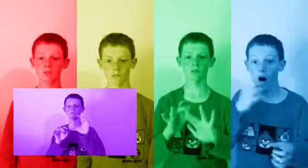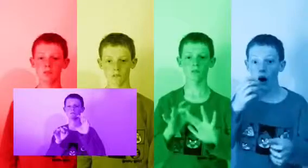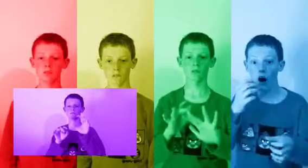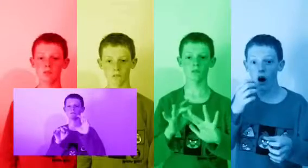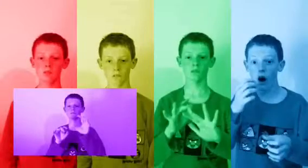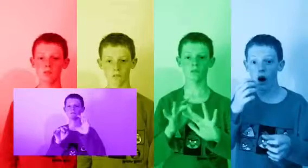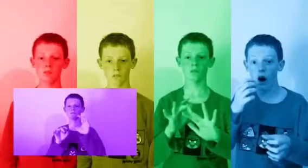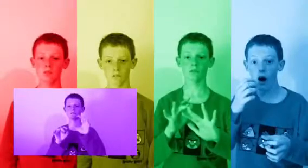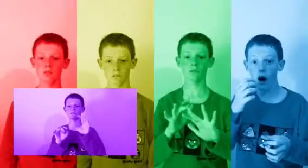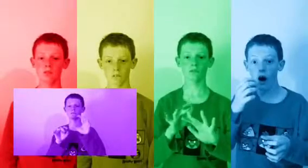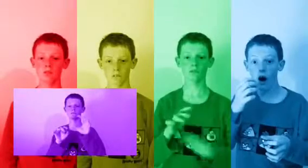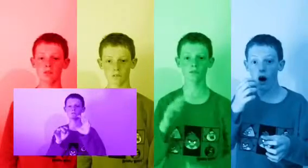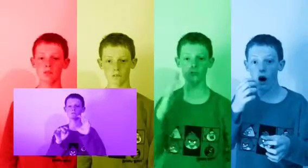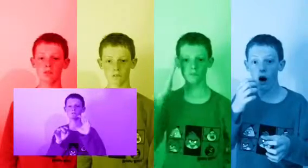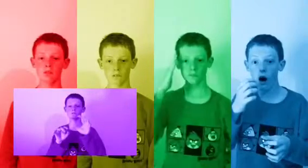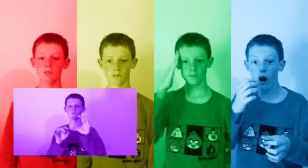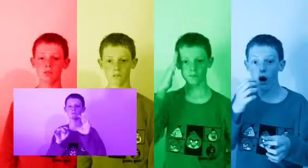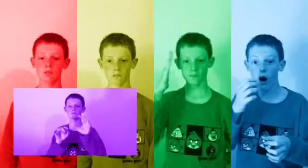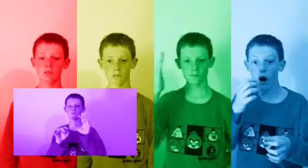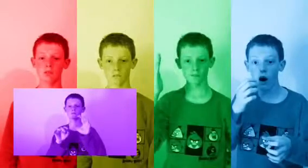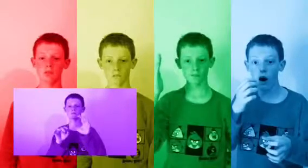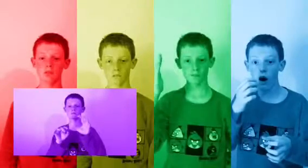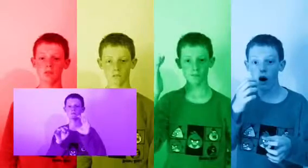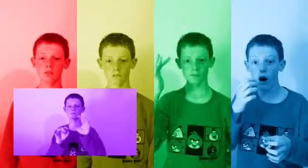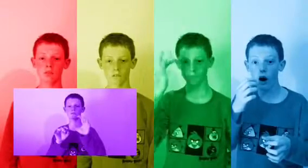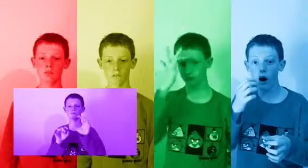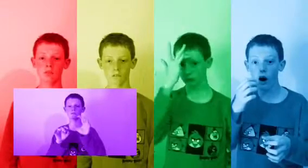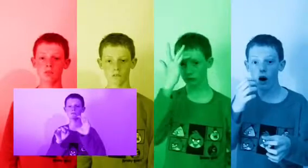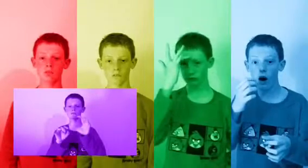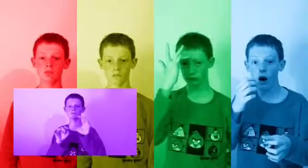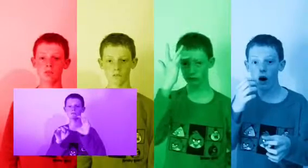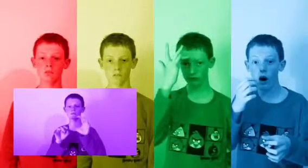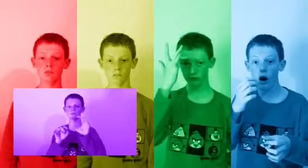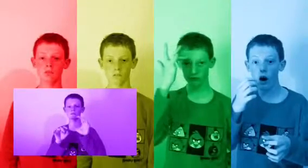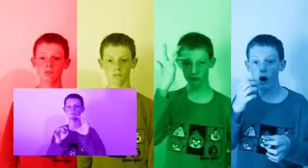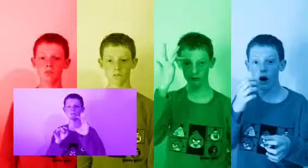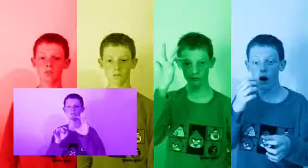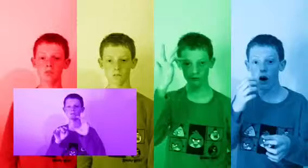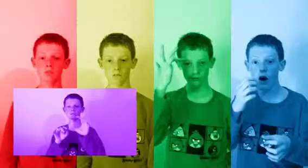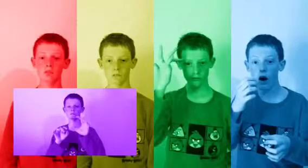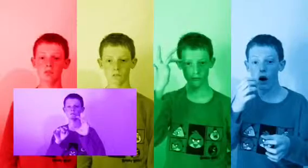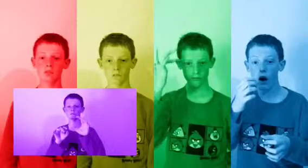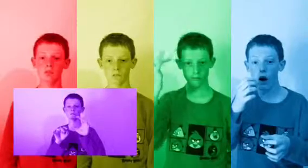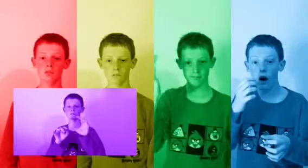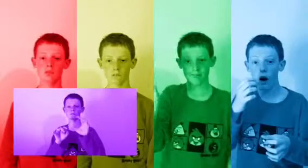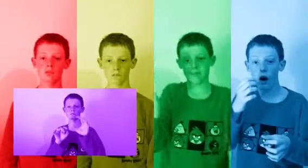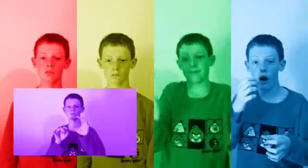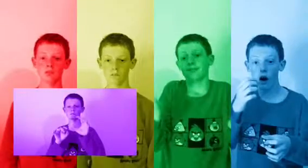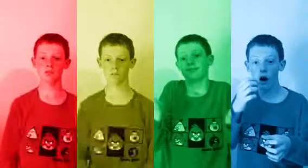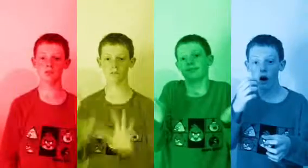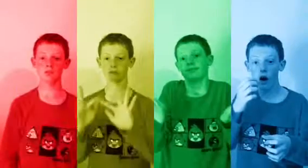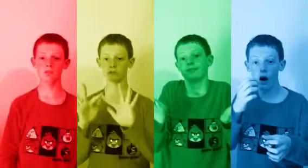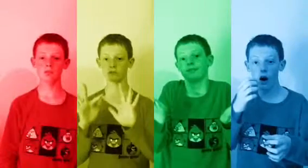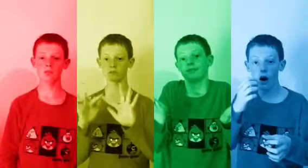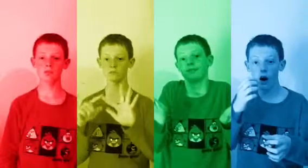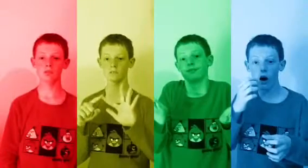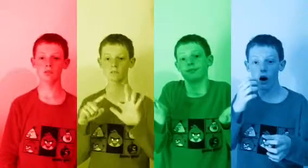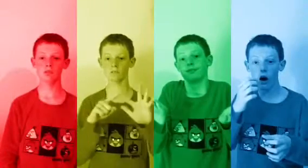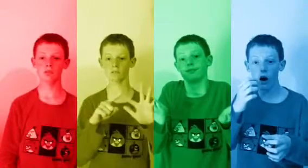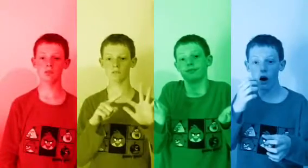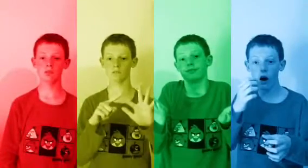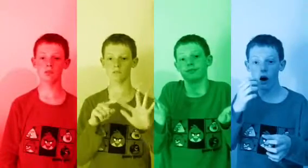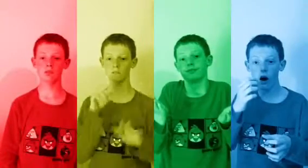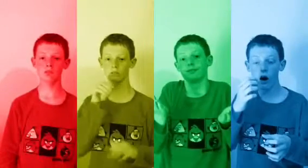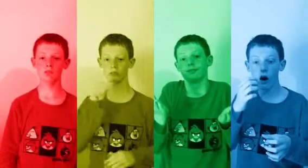O-U, went, I don't know, I've got no idea, E